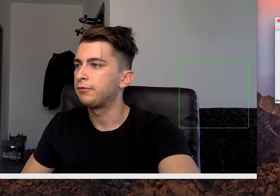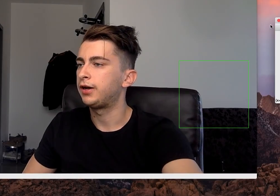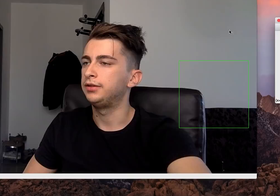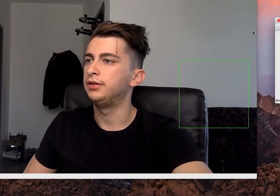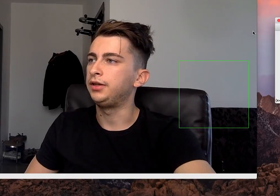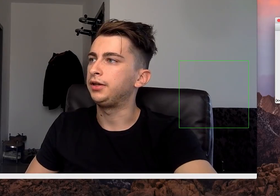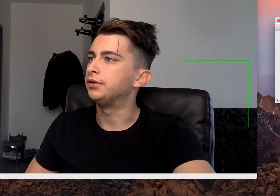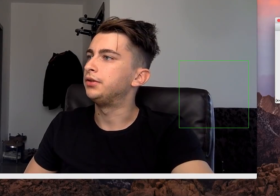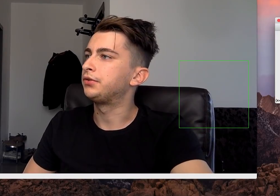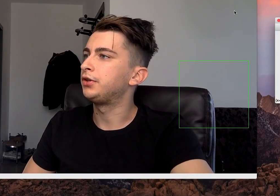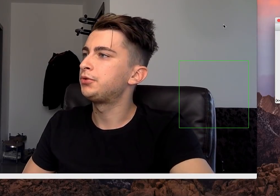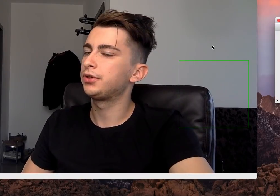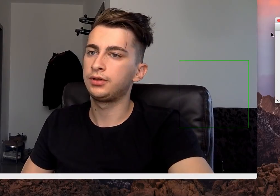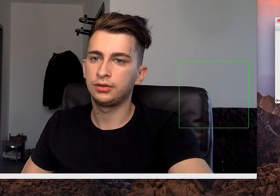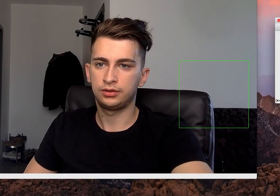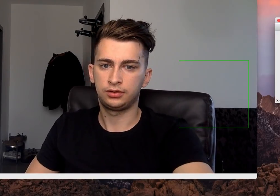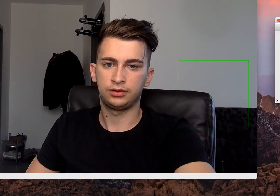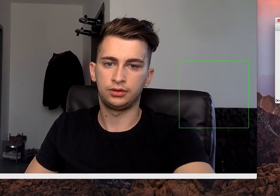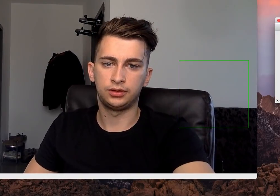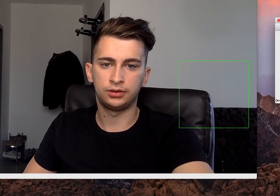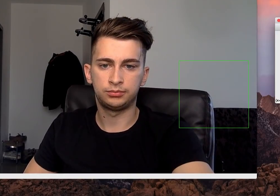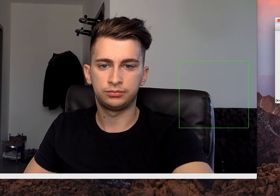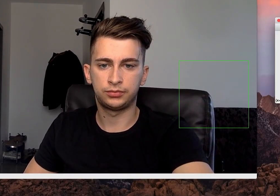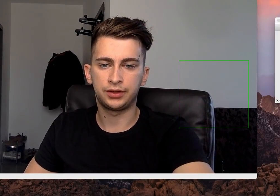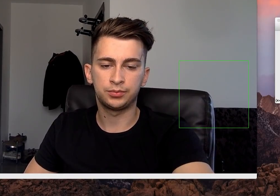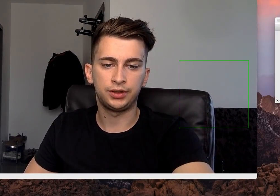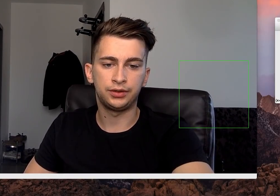You can find the link in the description.